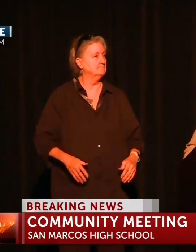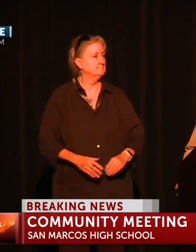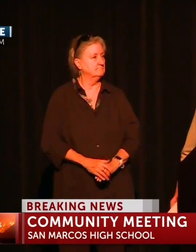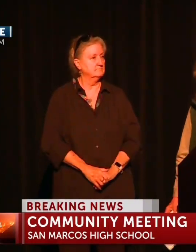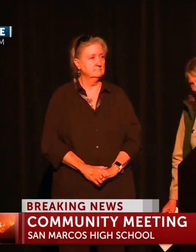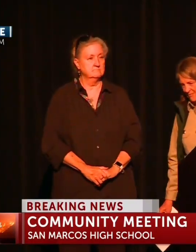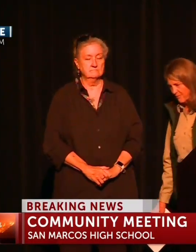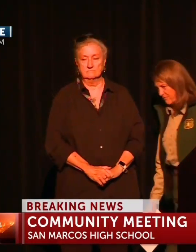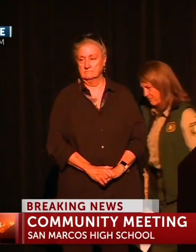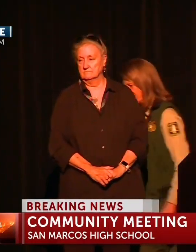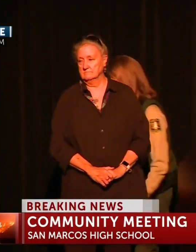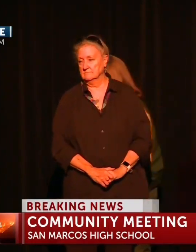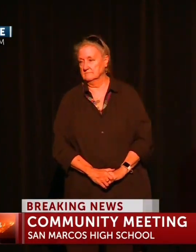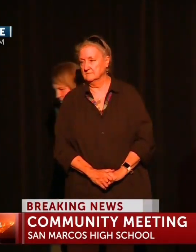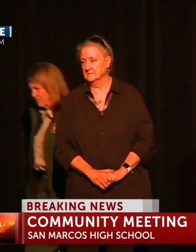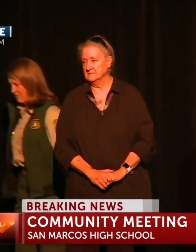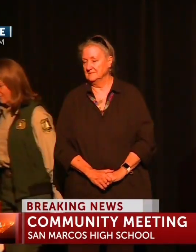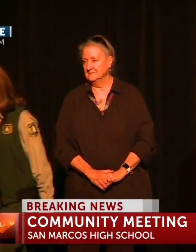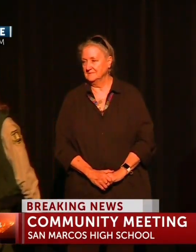much.